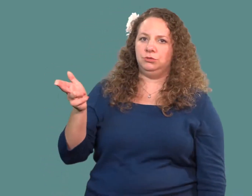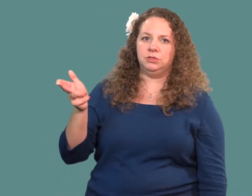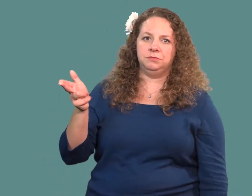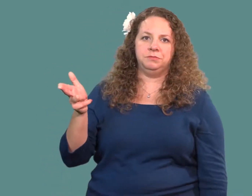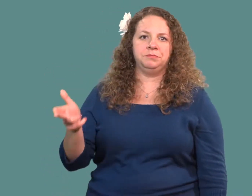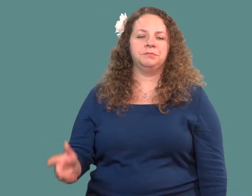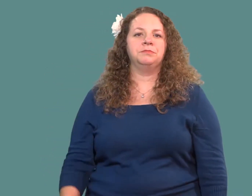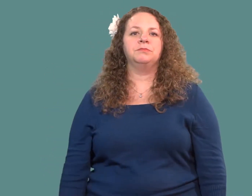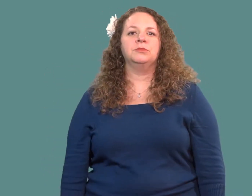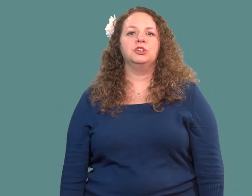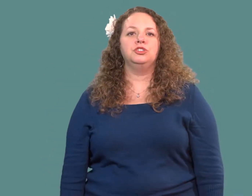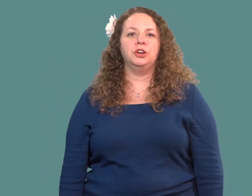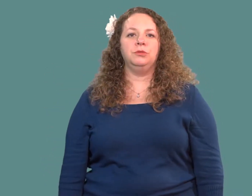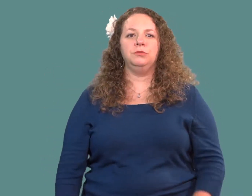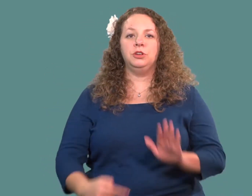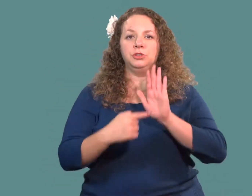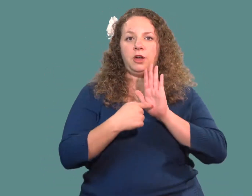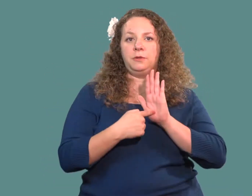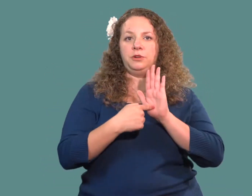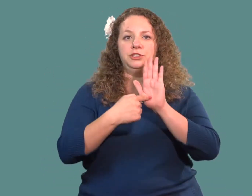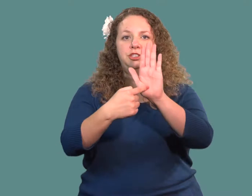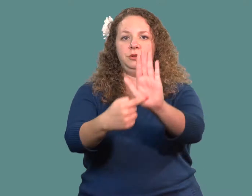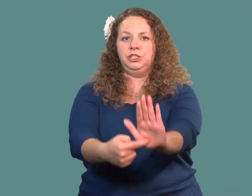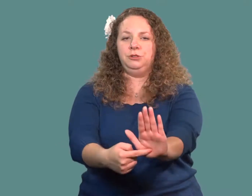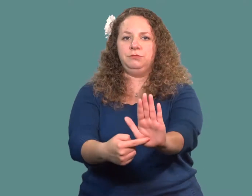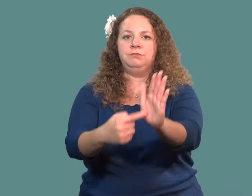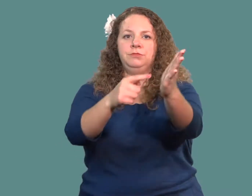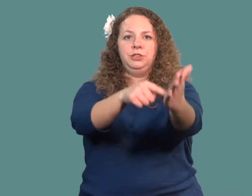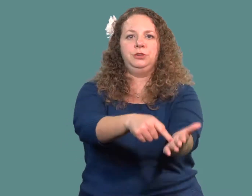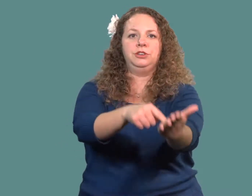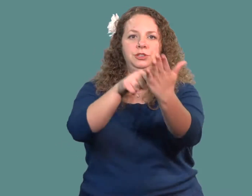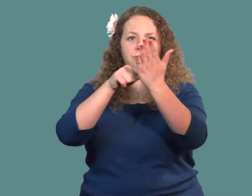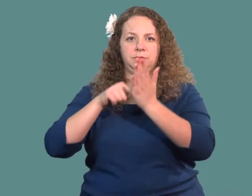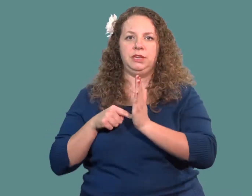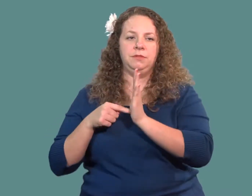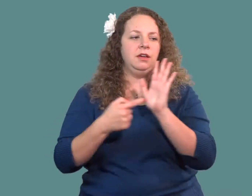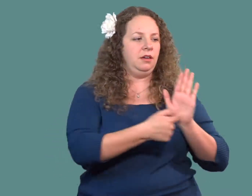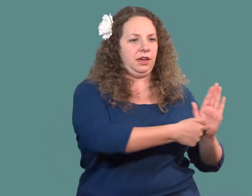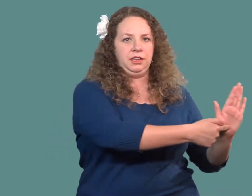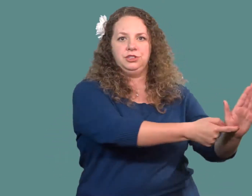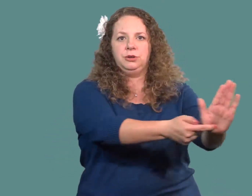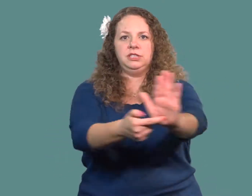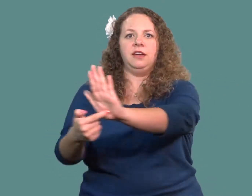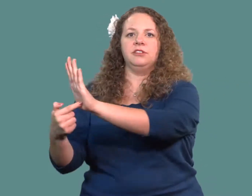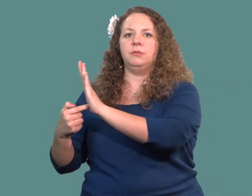shoot. Show, so I'm going to show it to you. You can show it to me. I can show it to